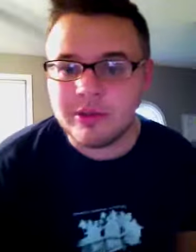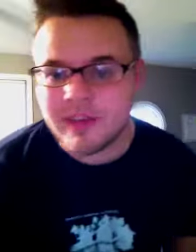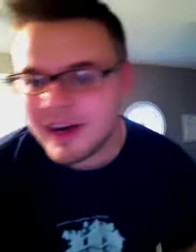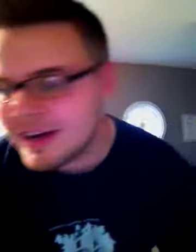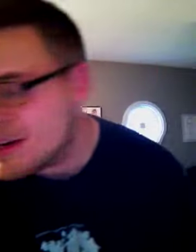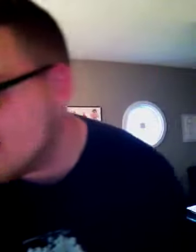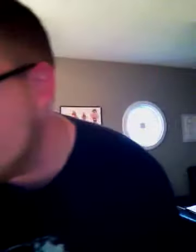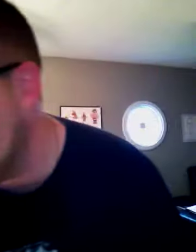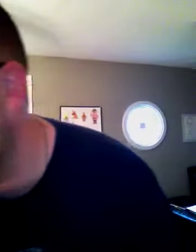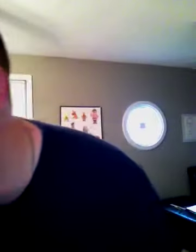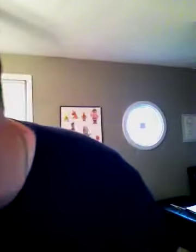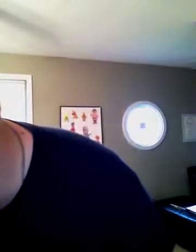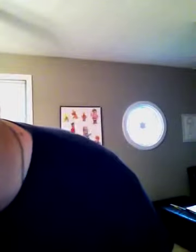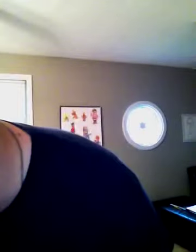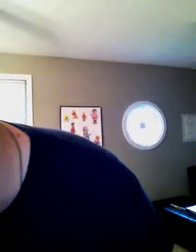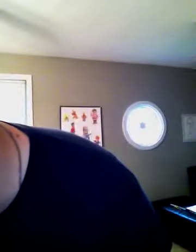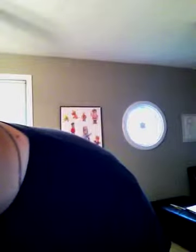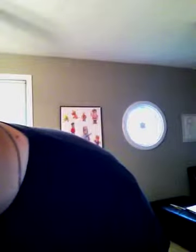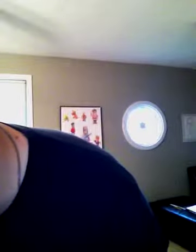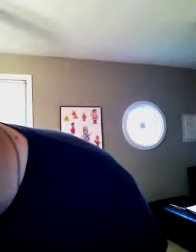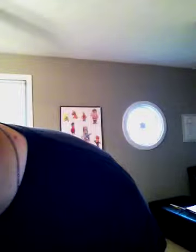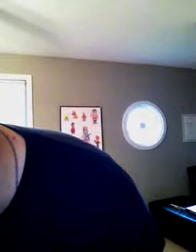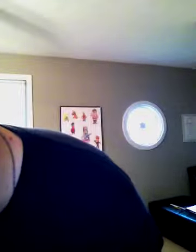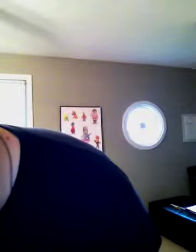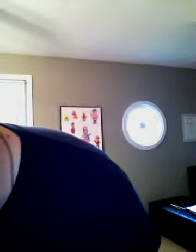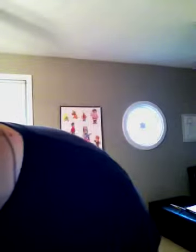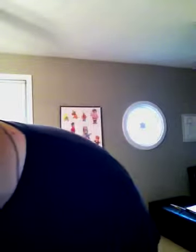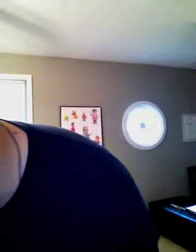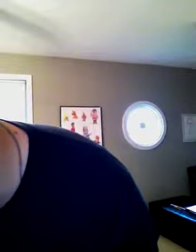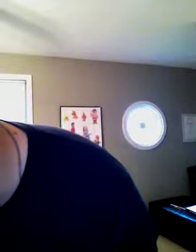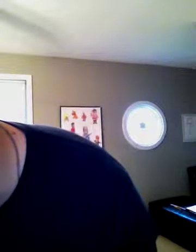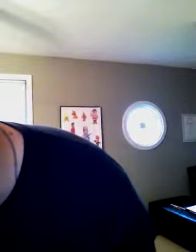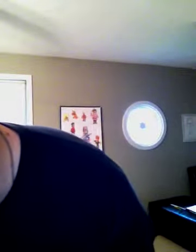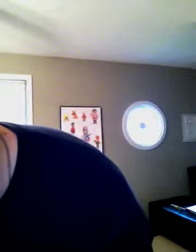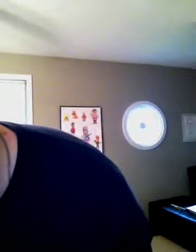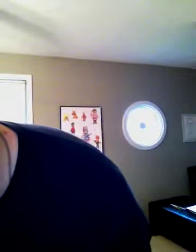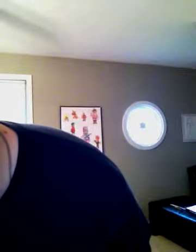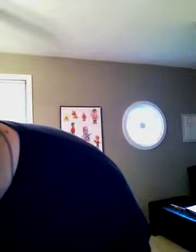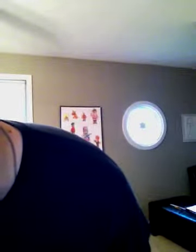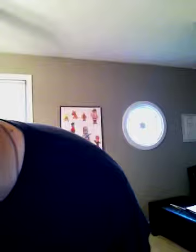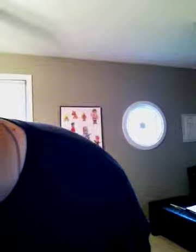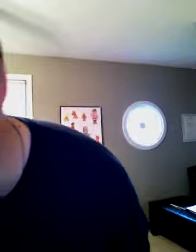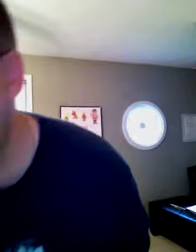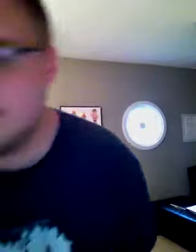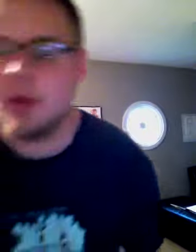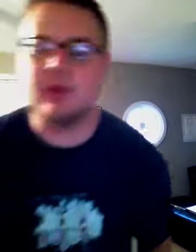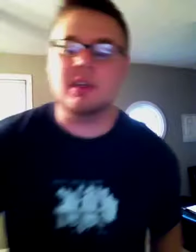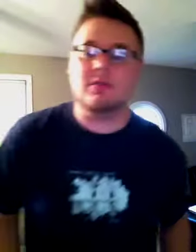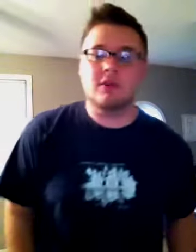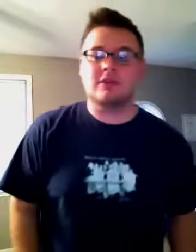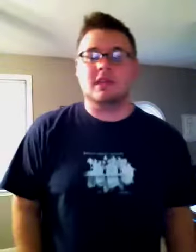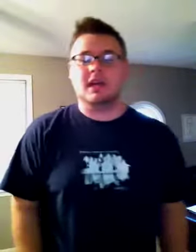there. So next, when the love spills over and music fills the night.